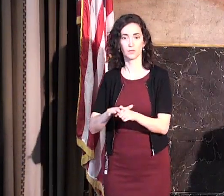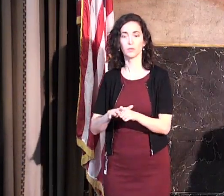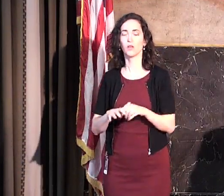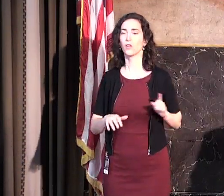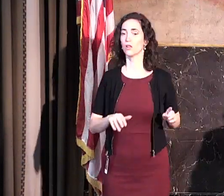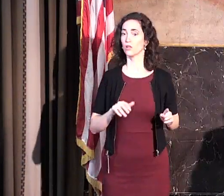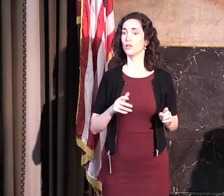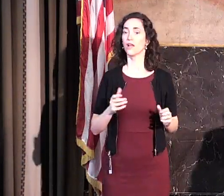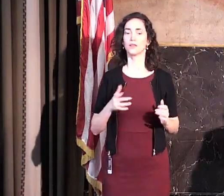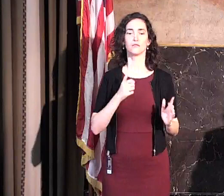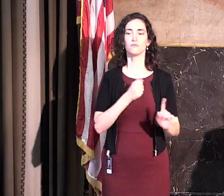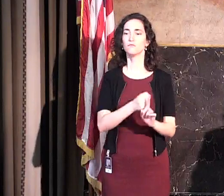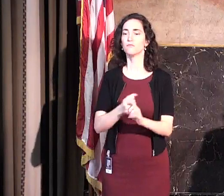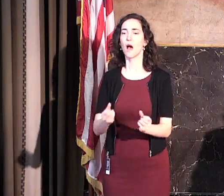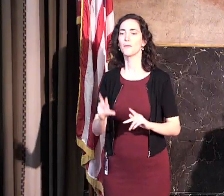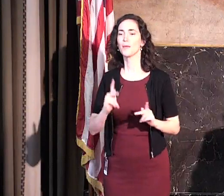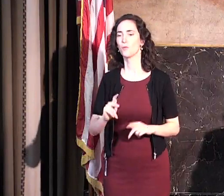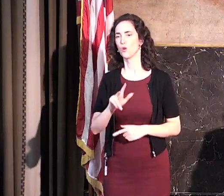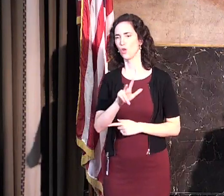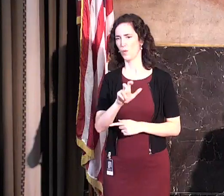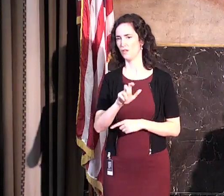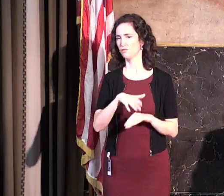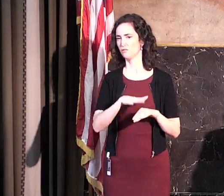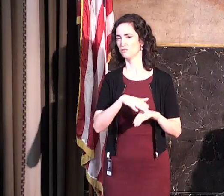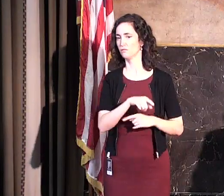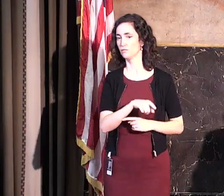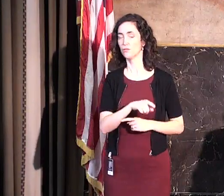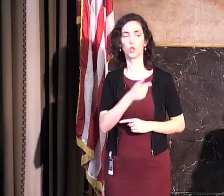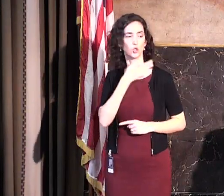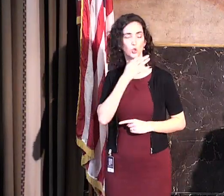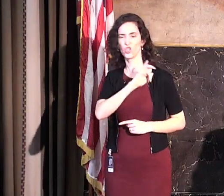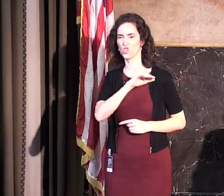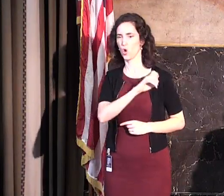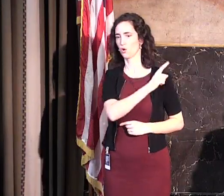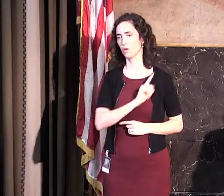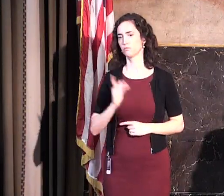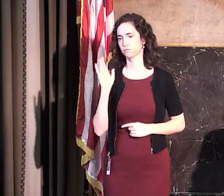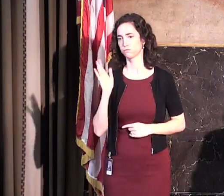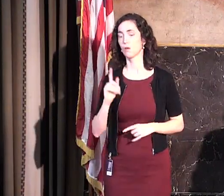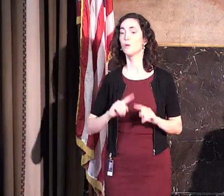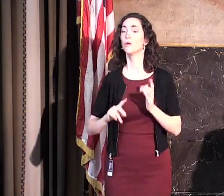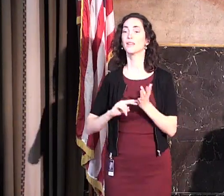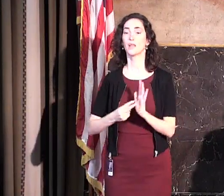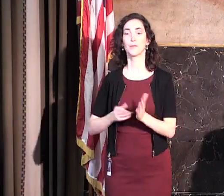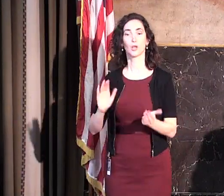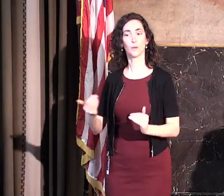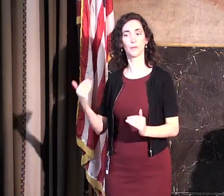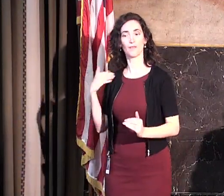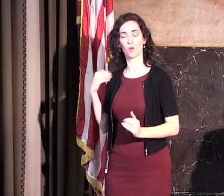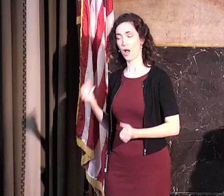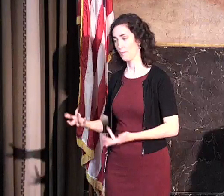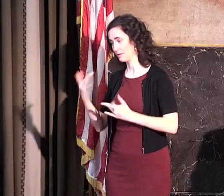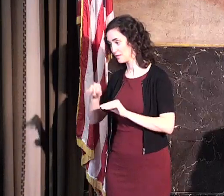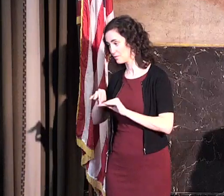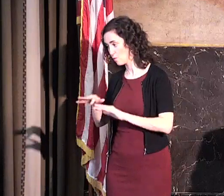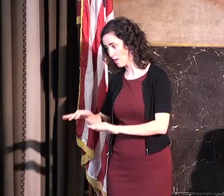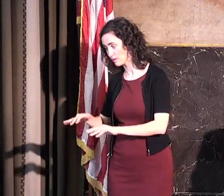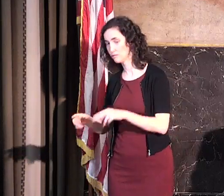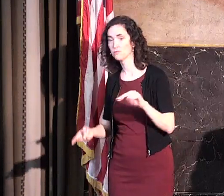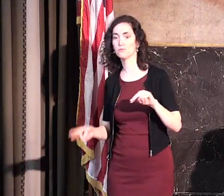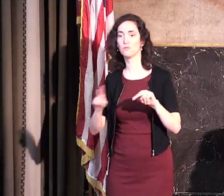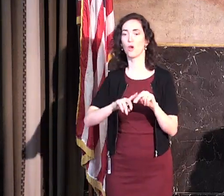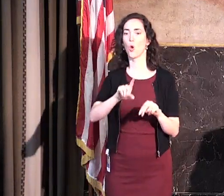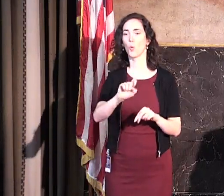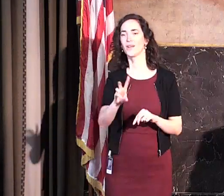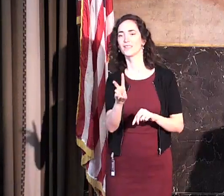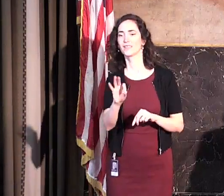And Joe will go over more of this in just a moment, but this represents a 169% increase in the number of reported